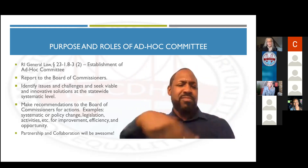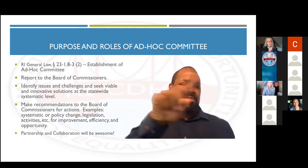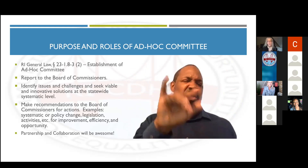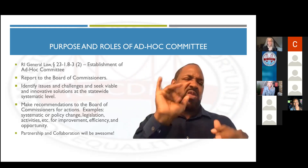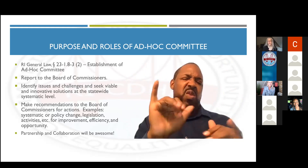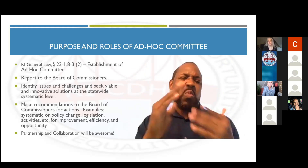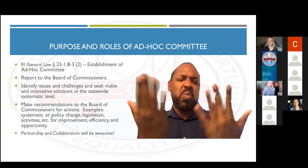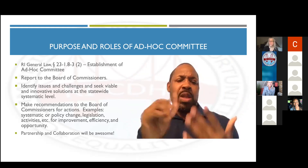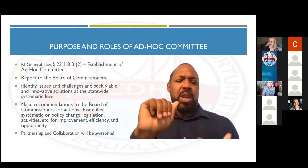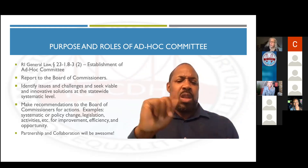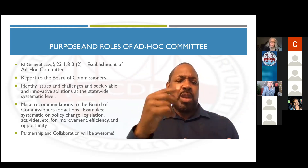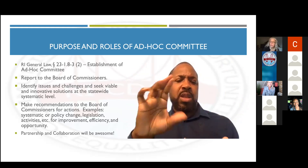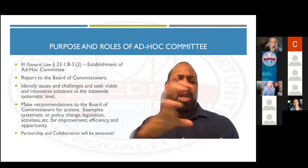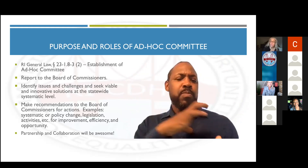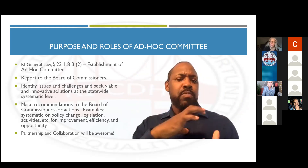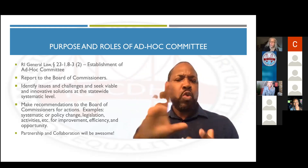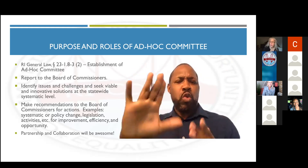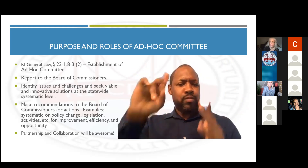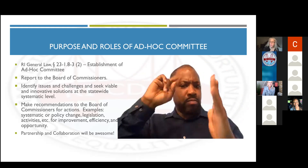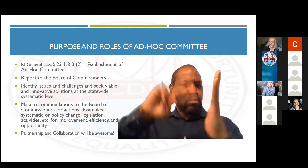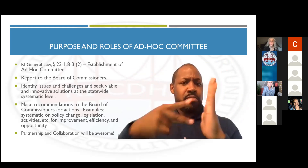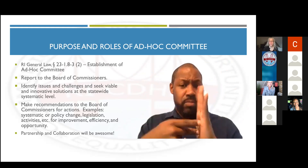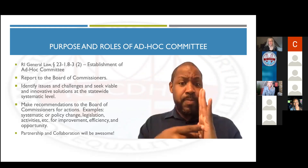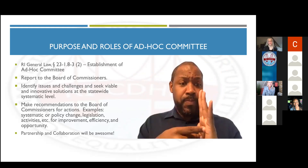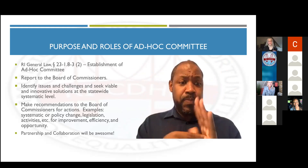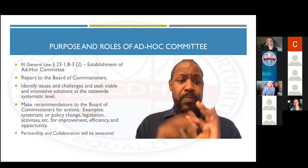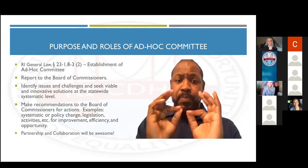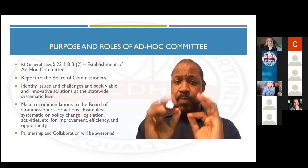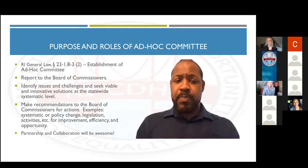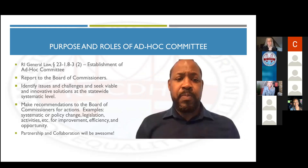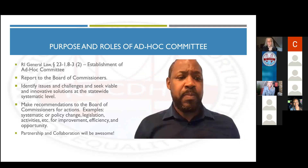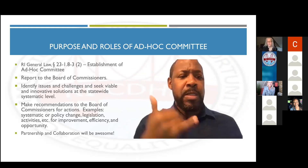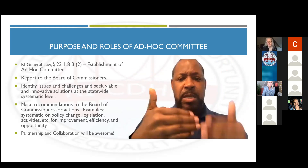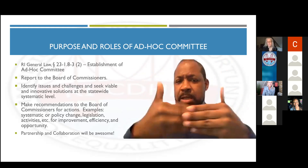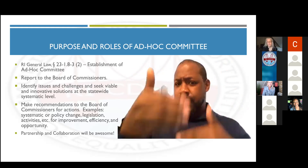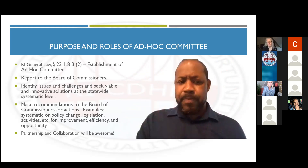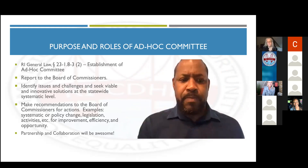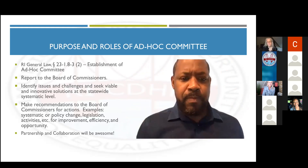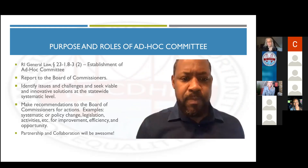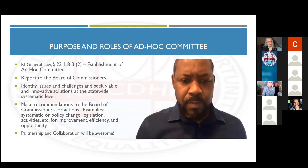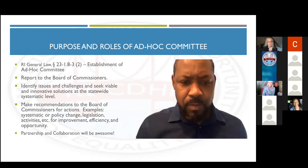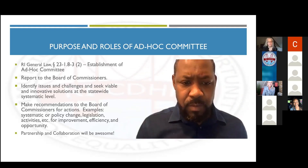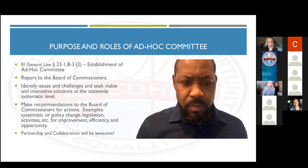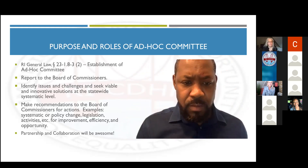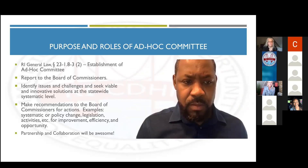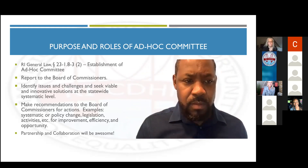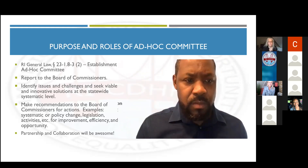to make the service provision as smooth as possible. That's what the ad hoc committee purpose is. Next slide, please.